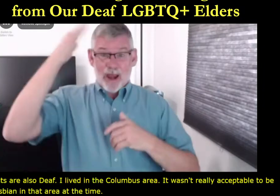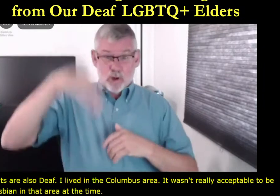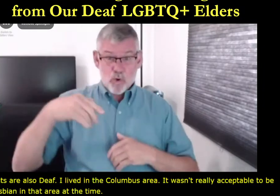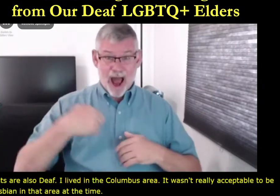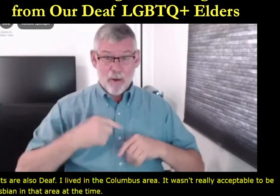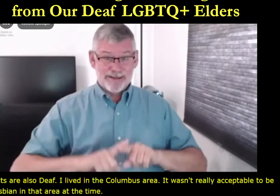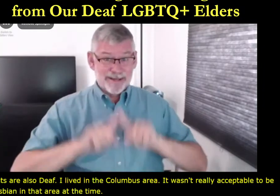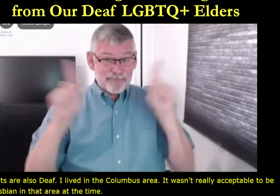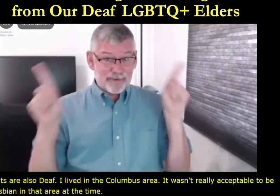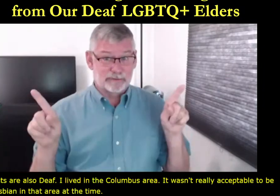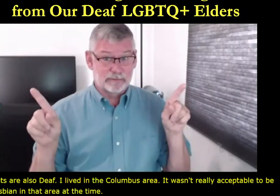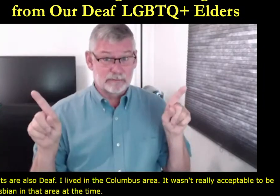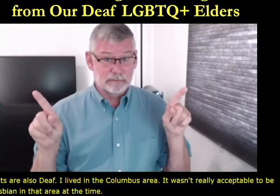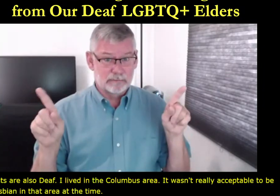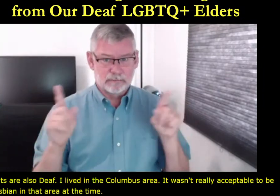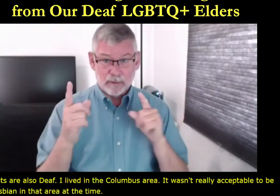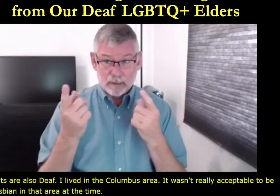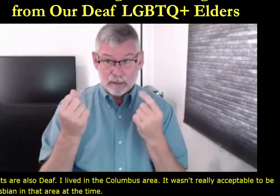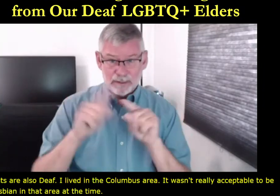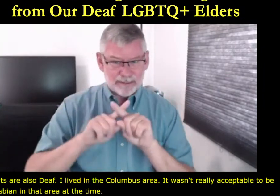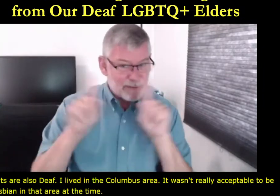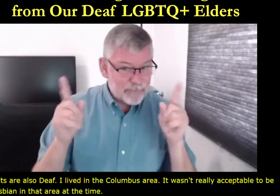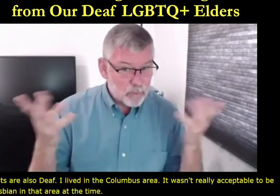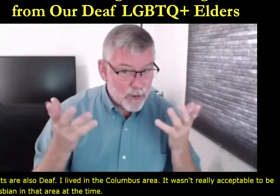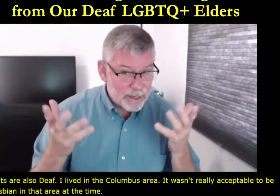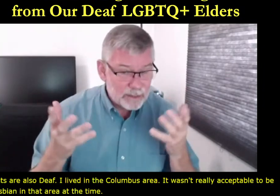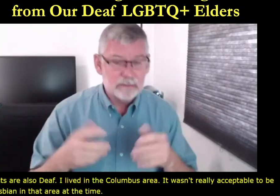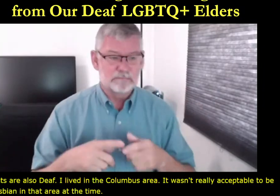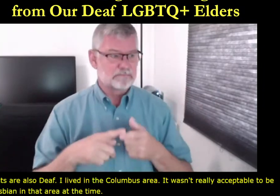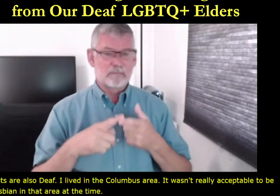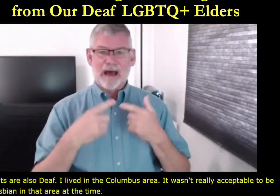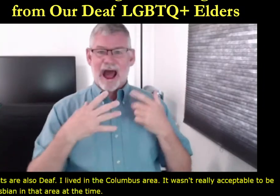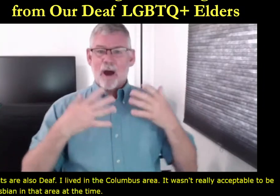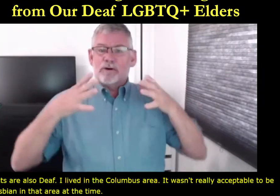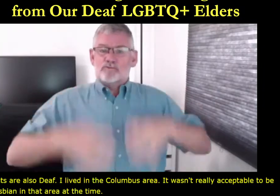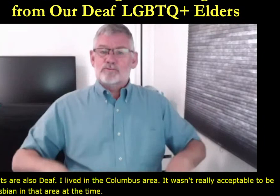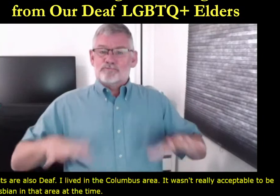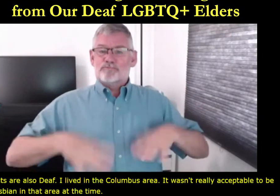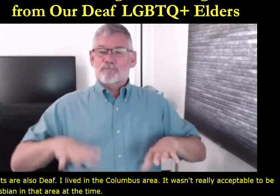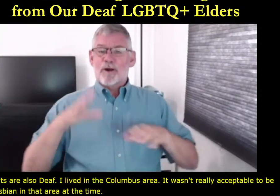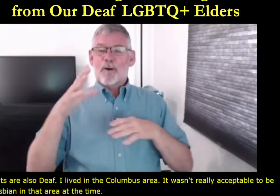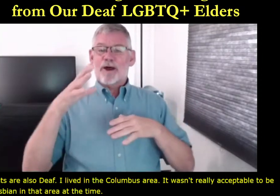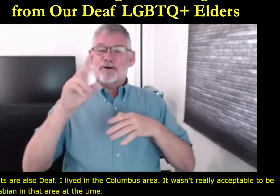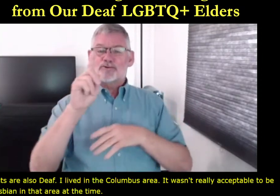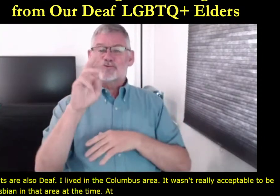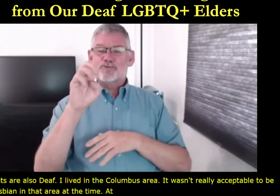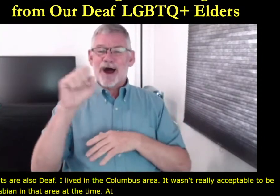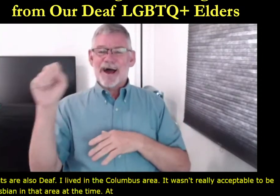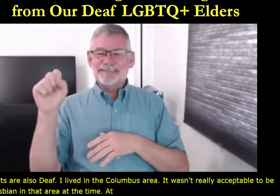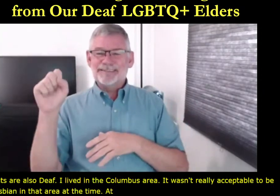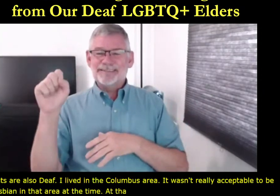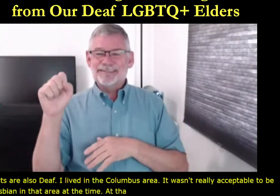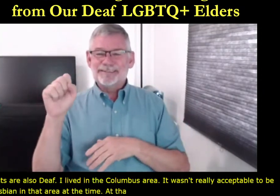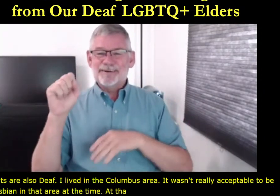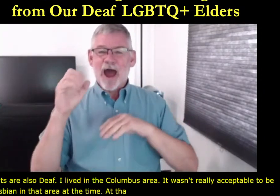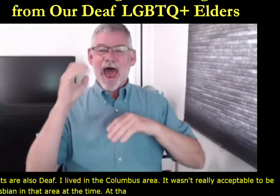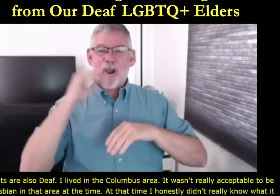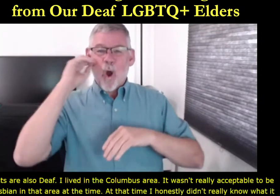i knew i was different but how i was different wasn't clear i liked to wear